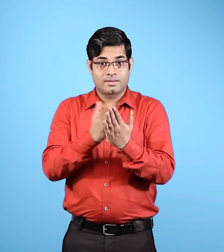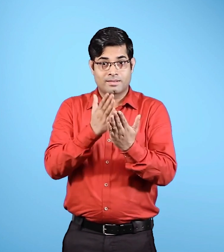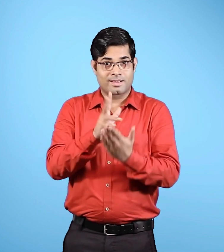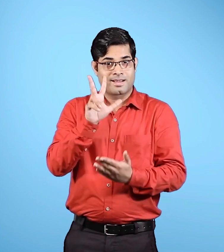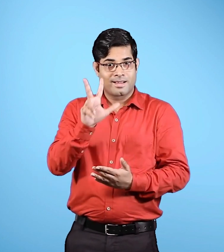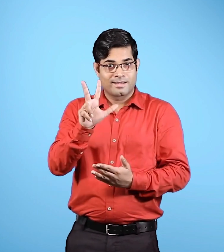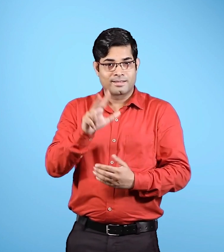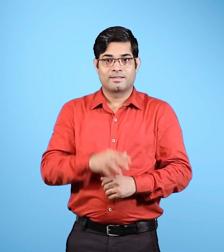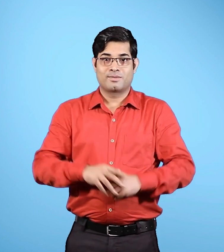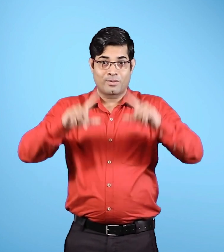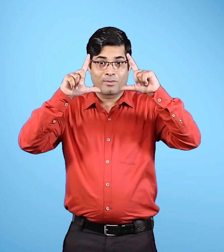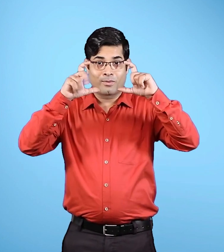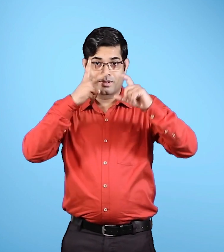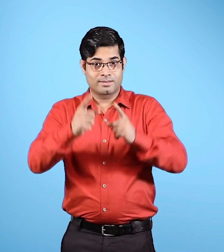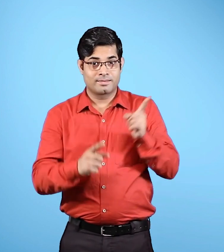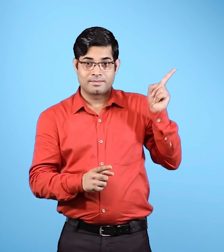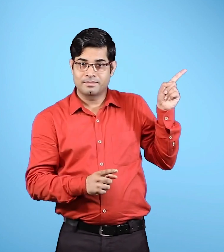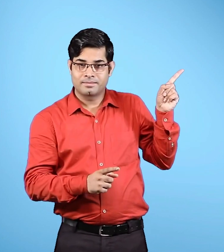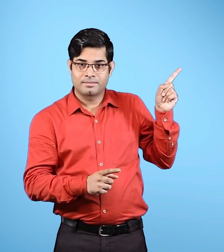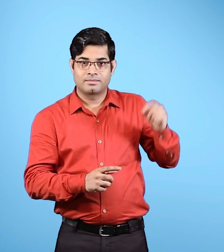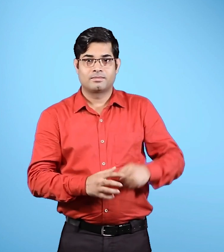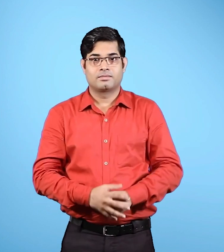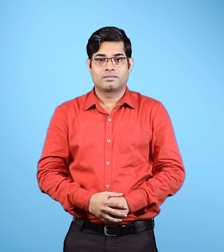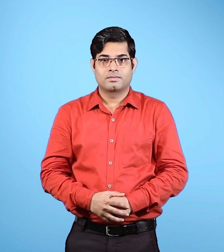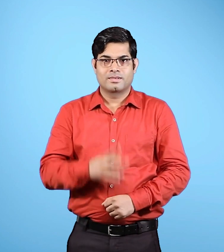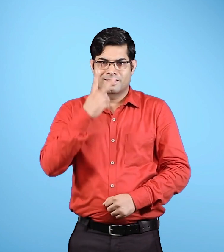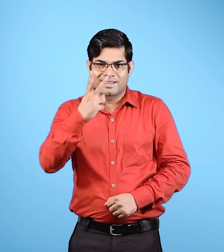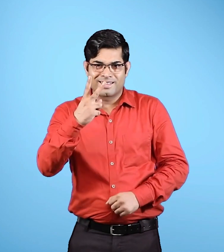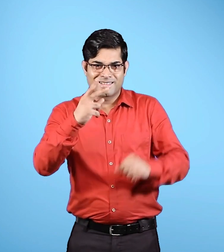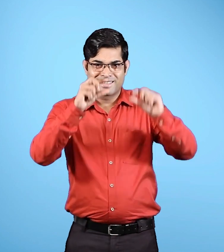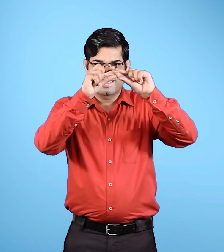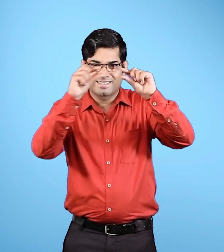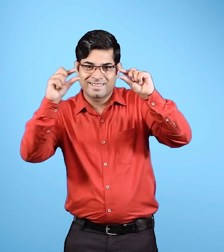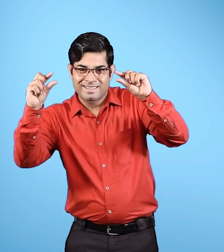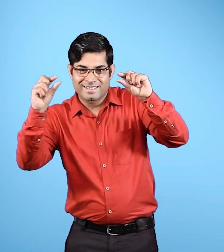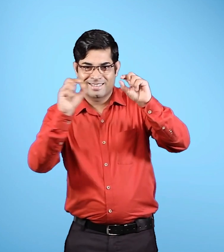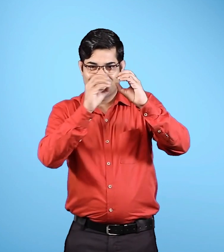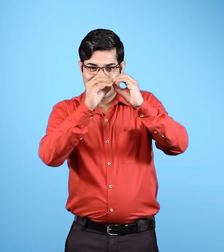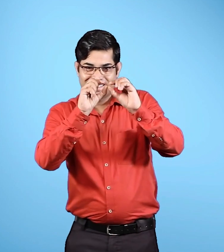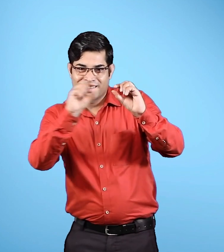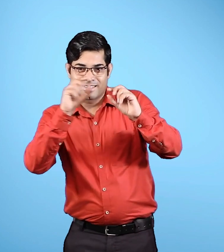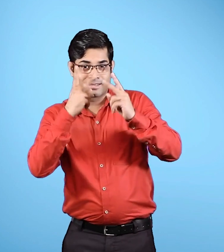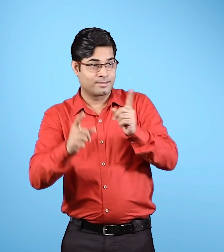On page number 8, a picture is shown consisting of various inscriptions.